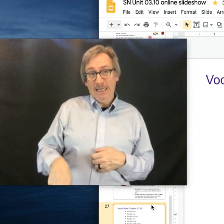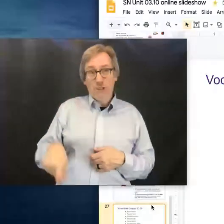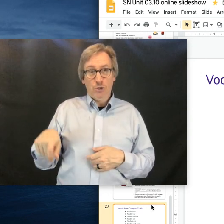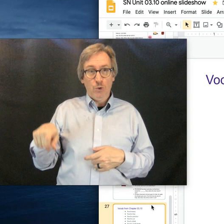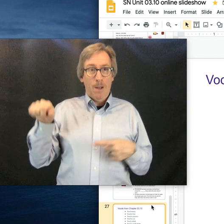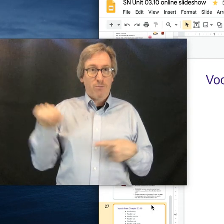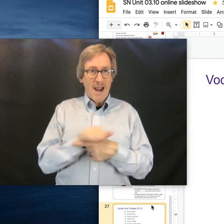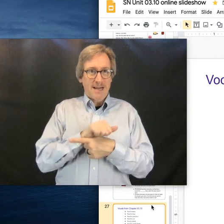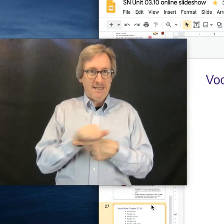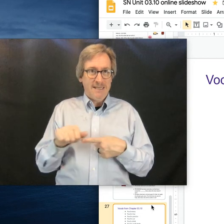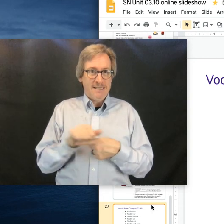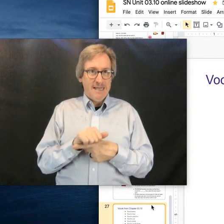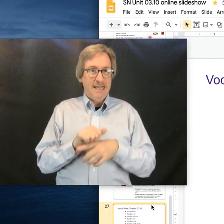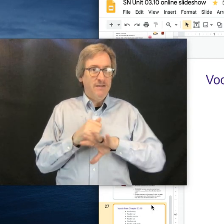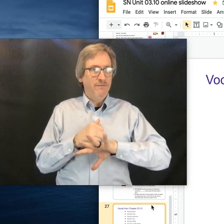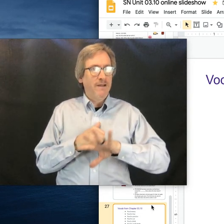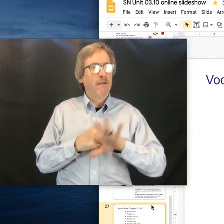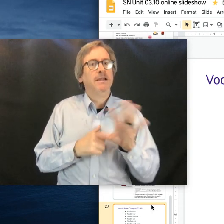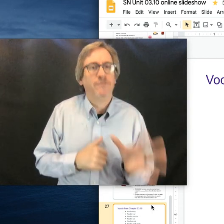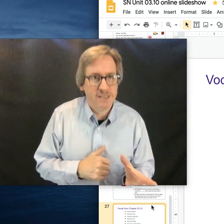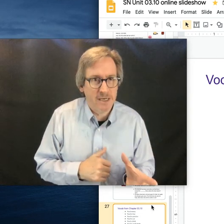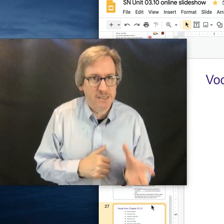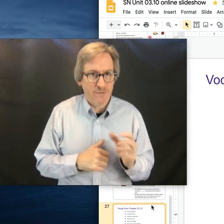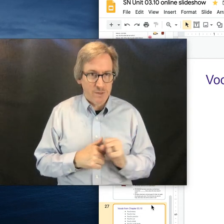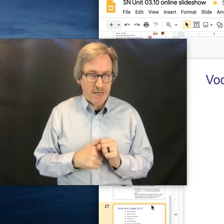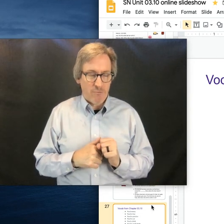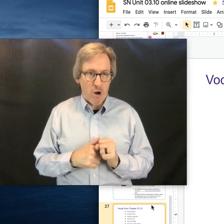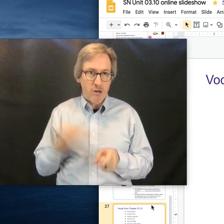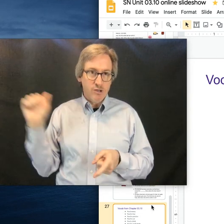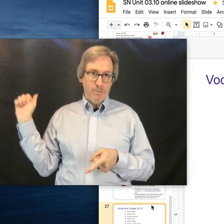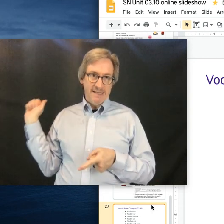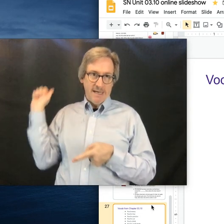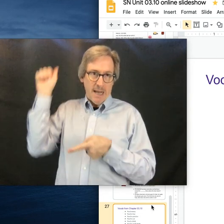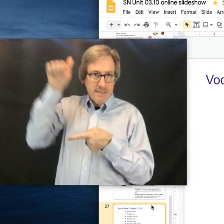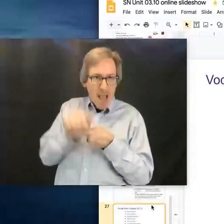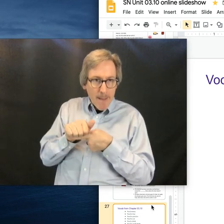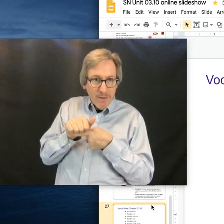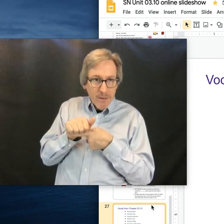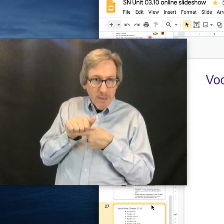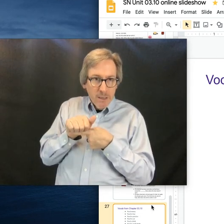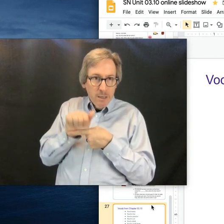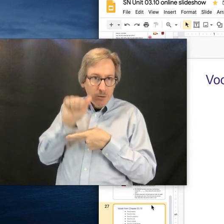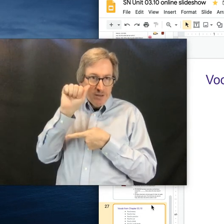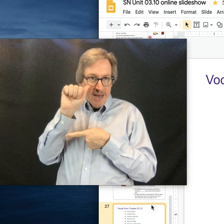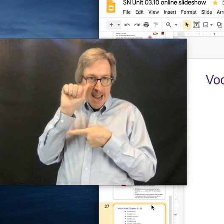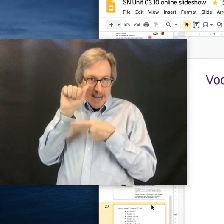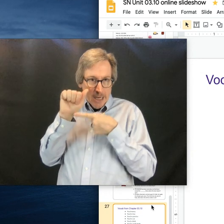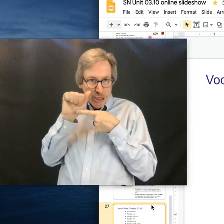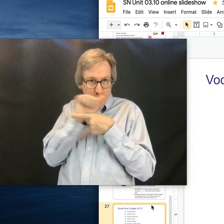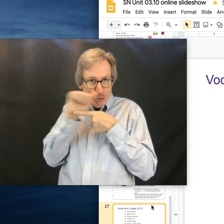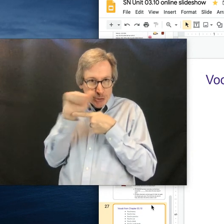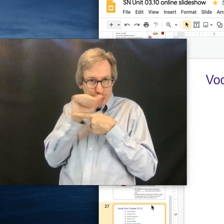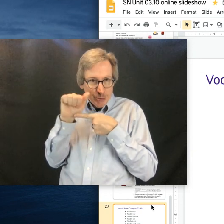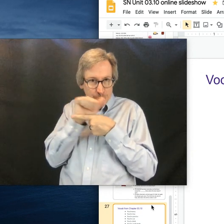I need to practice is a very different sentence if you sign it wrong. So place it on top with an